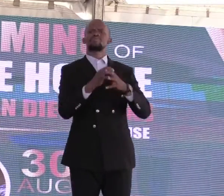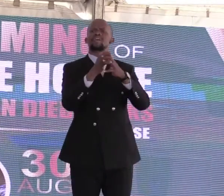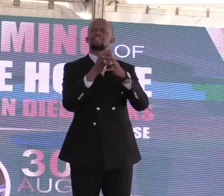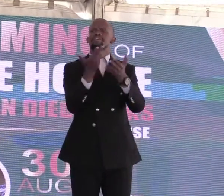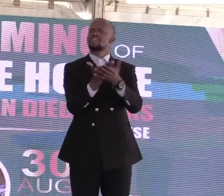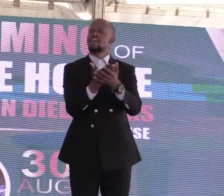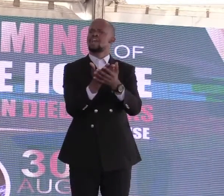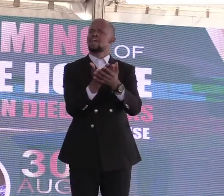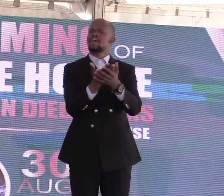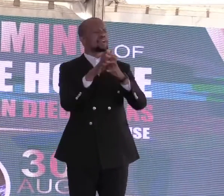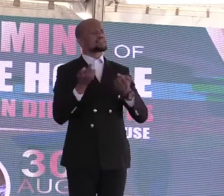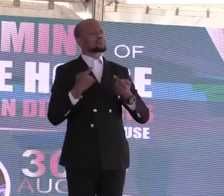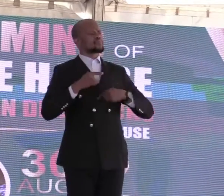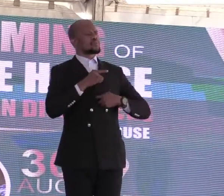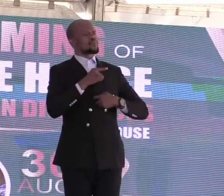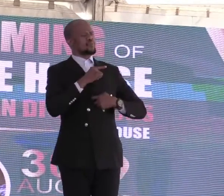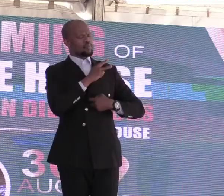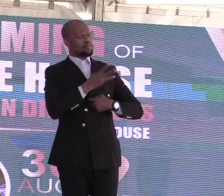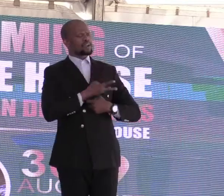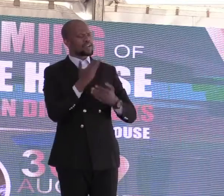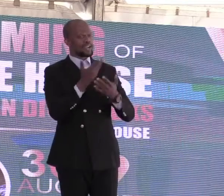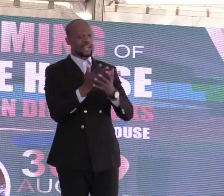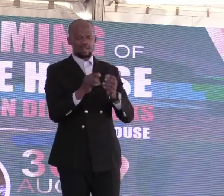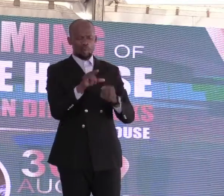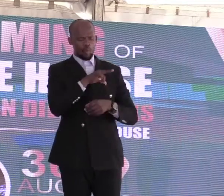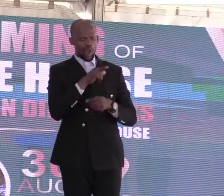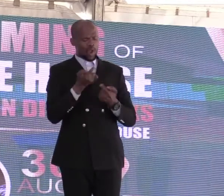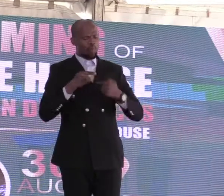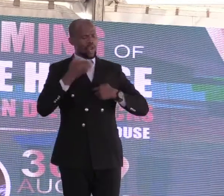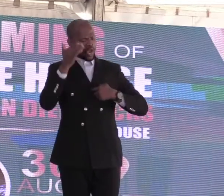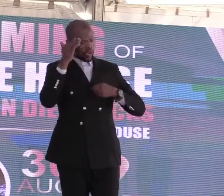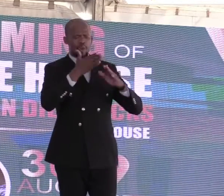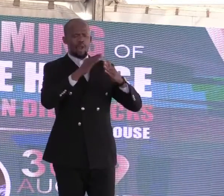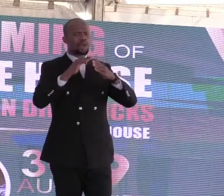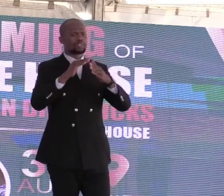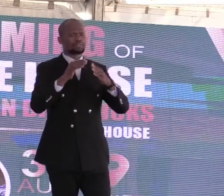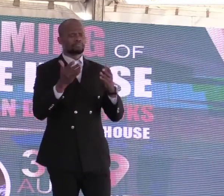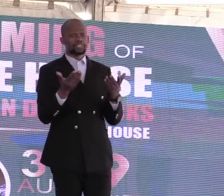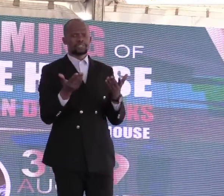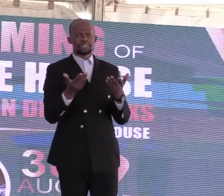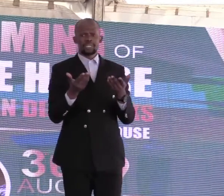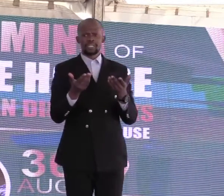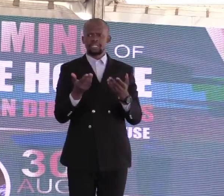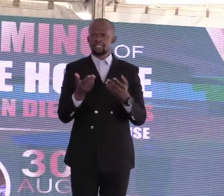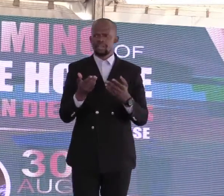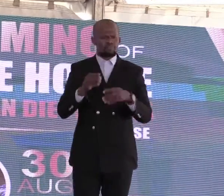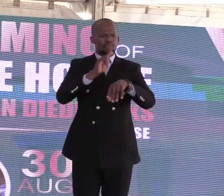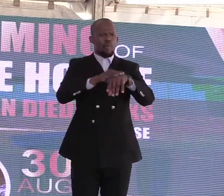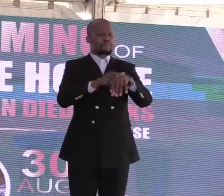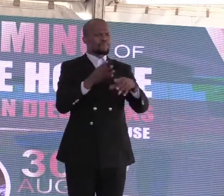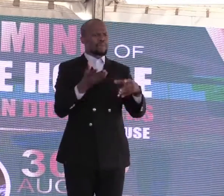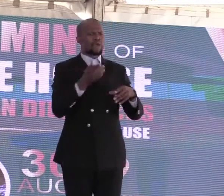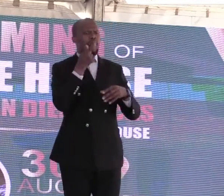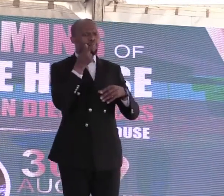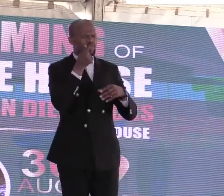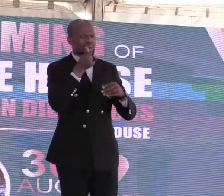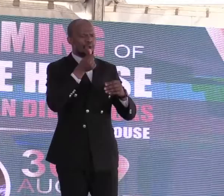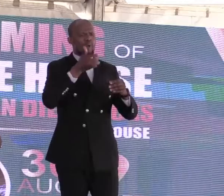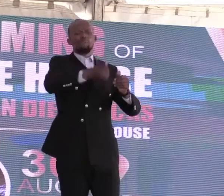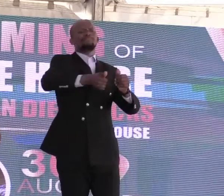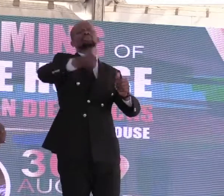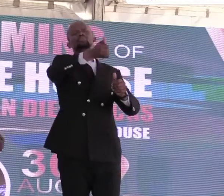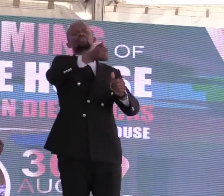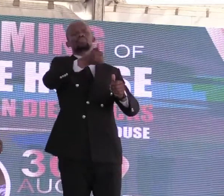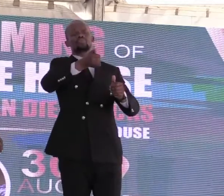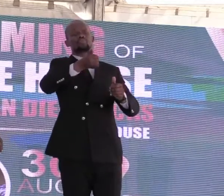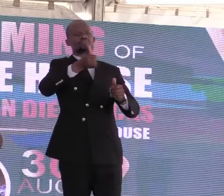Because we still have this thing. We know our society is entrenched in patriarchy. We know that. But